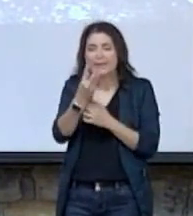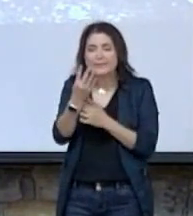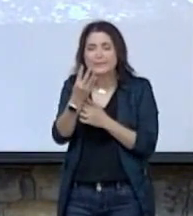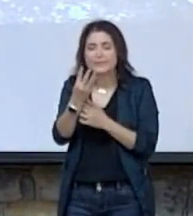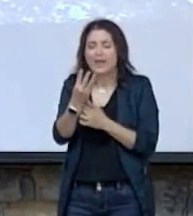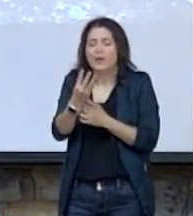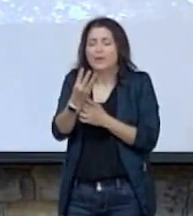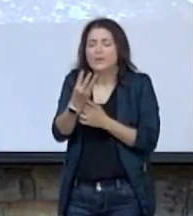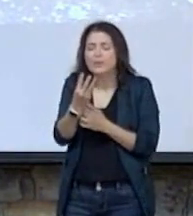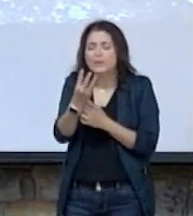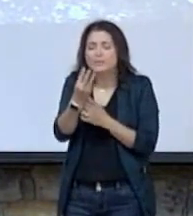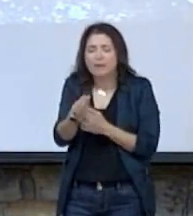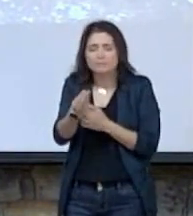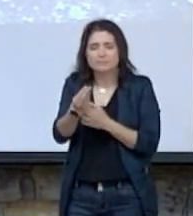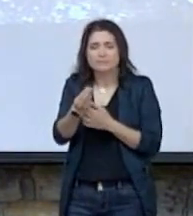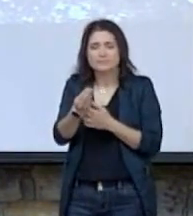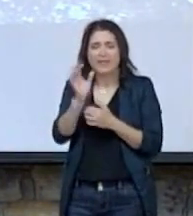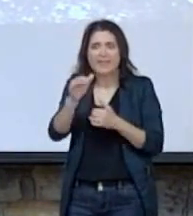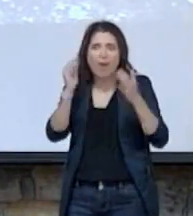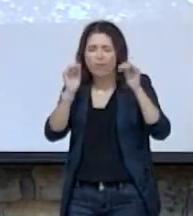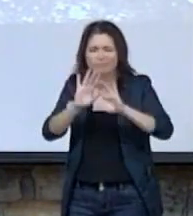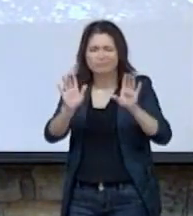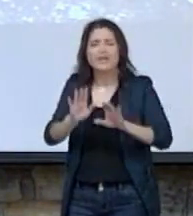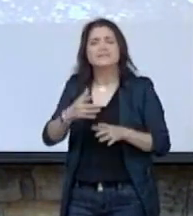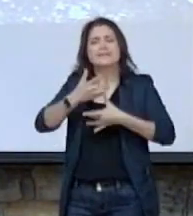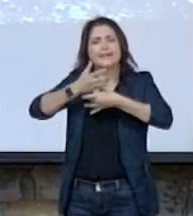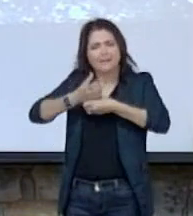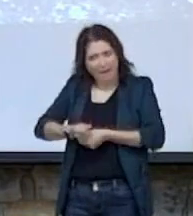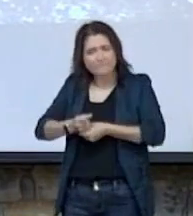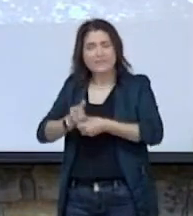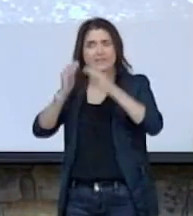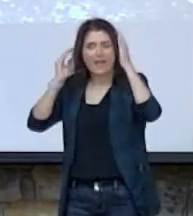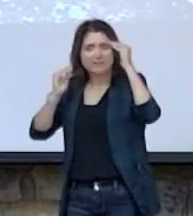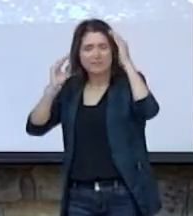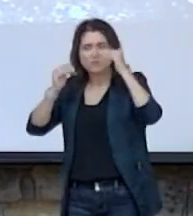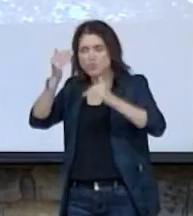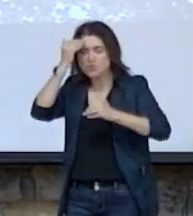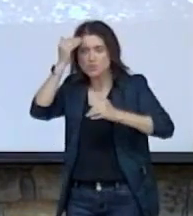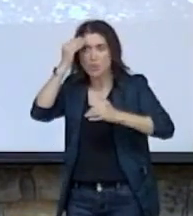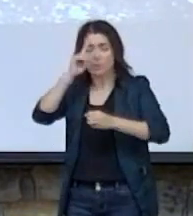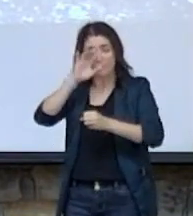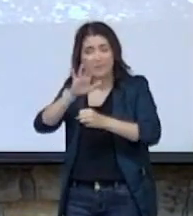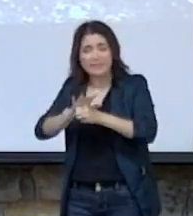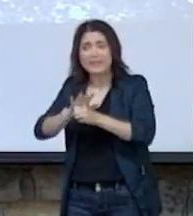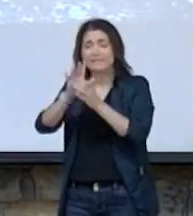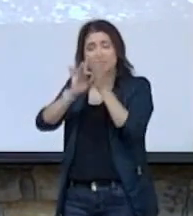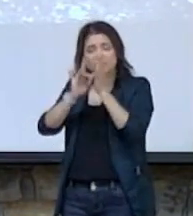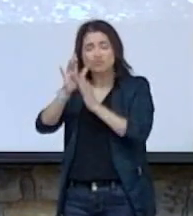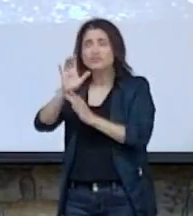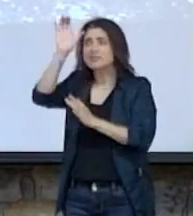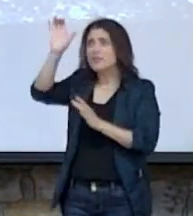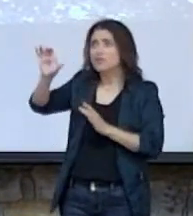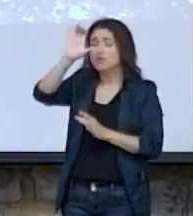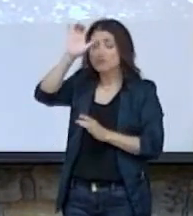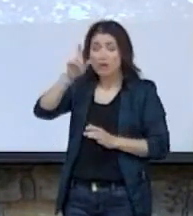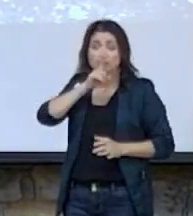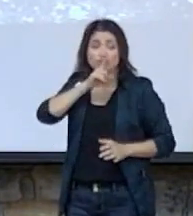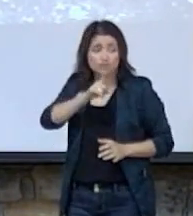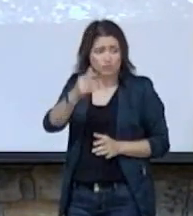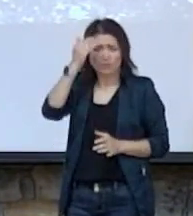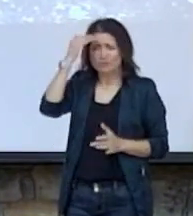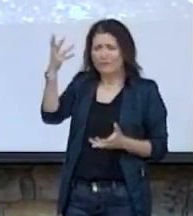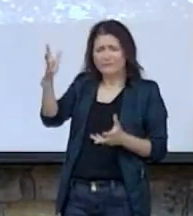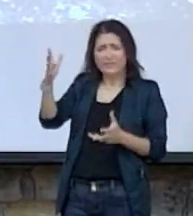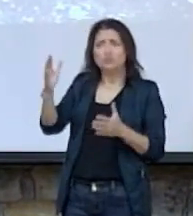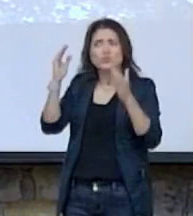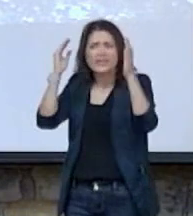wish. It's a hope with this confident expectation that what we believe in Jesus and the cross is true. We expect